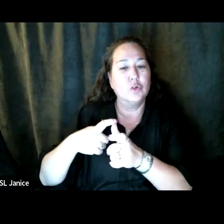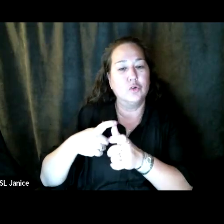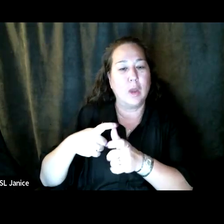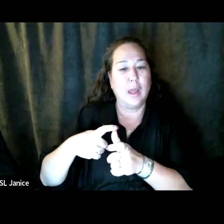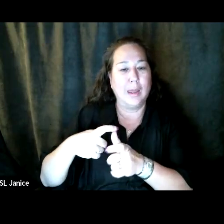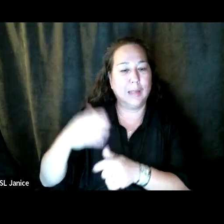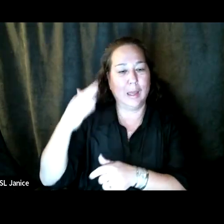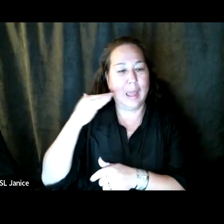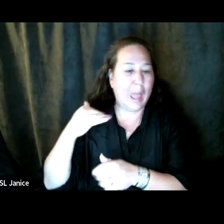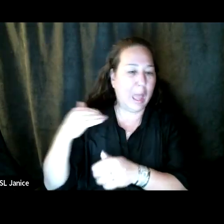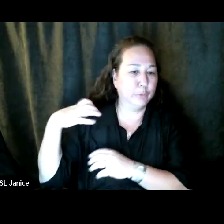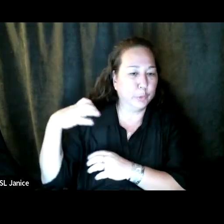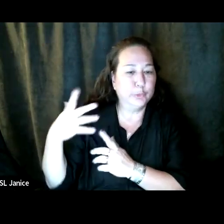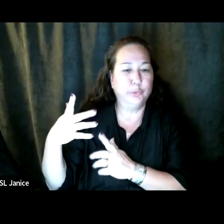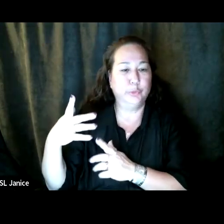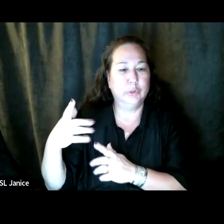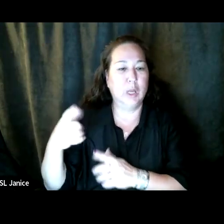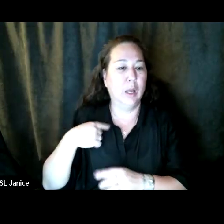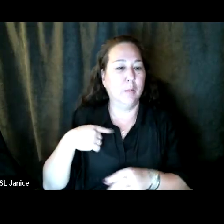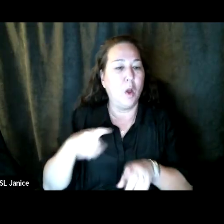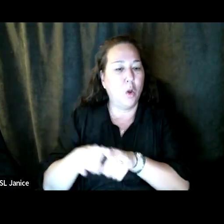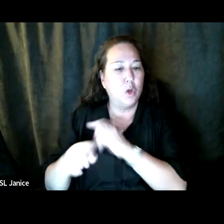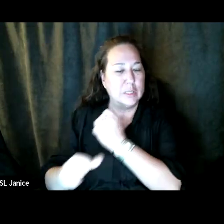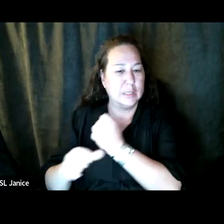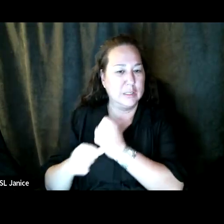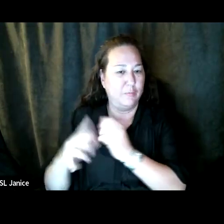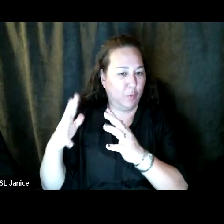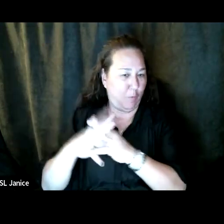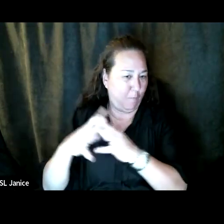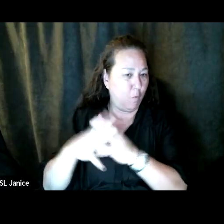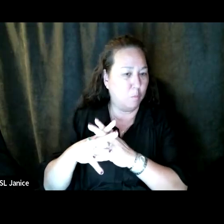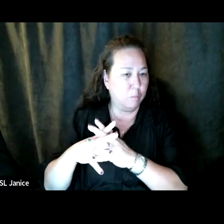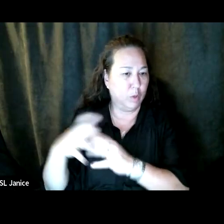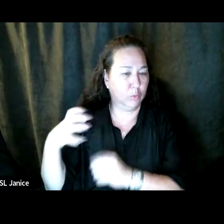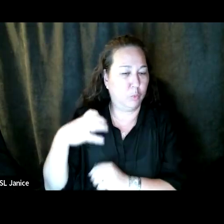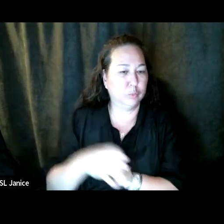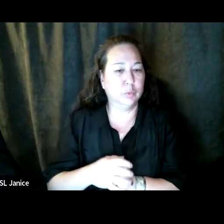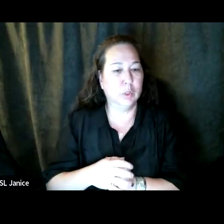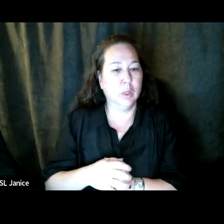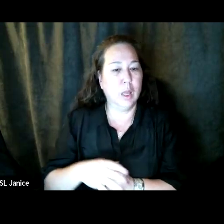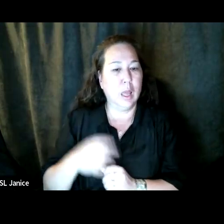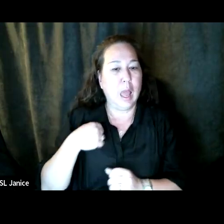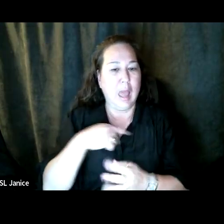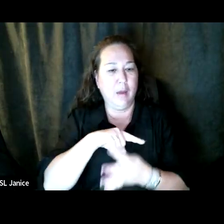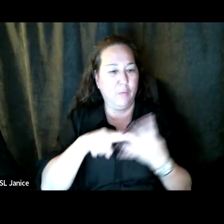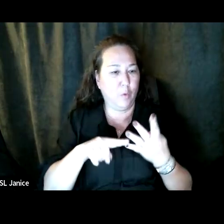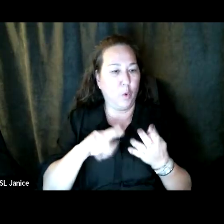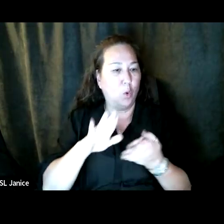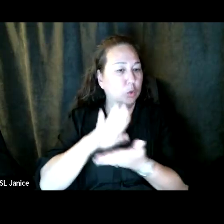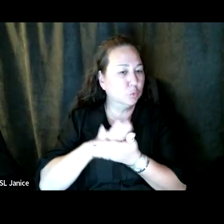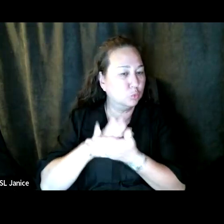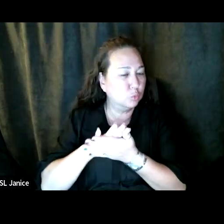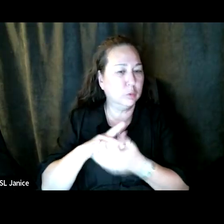coach on the football team. My track team consists of about 4 different schools: Brighton, Boston Green